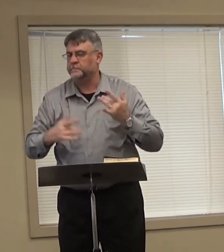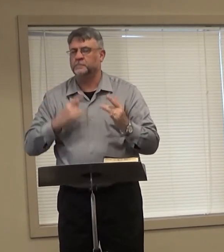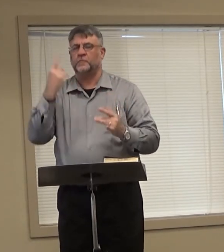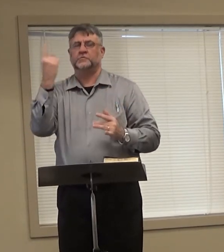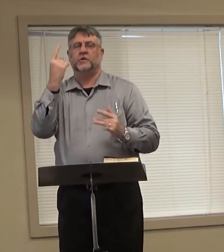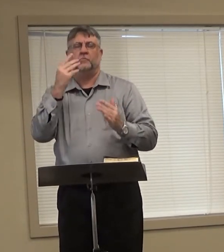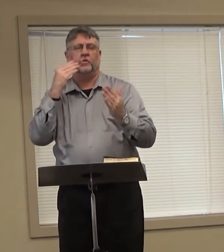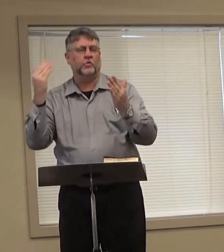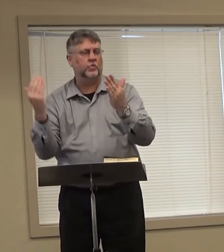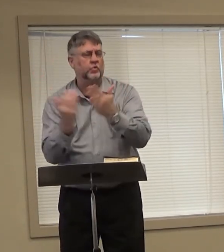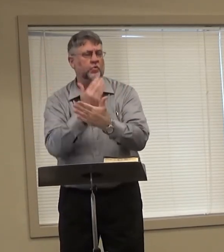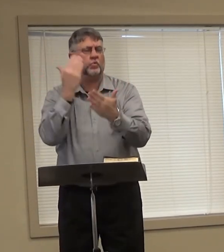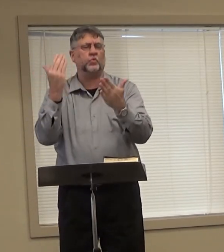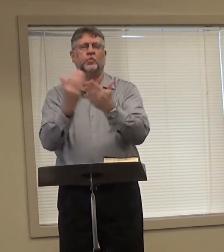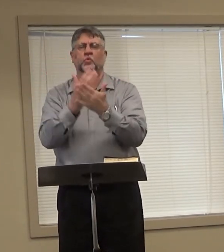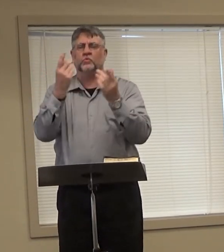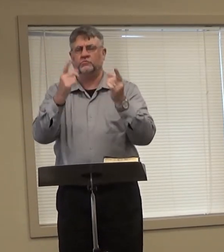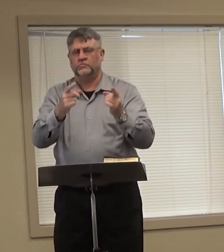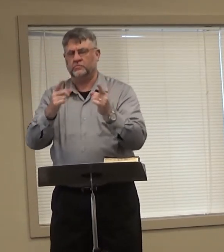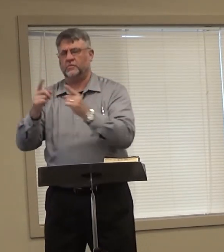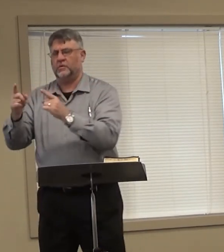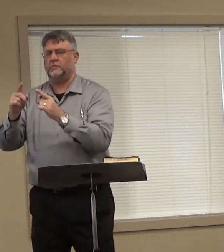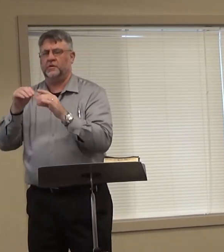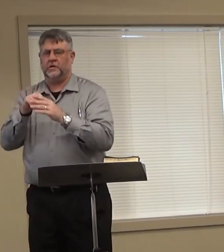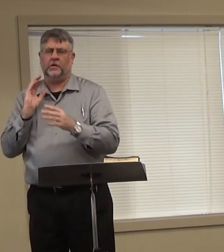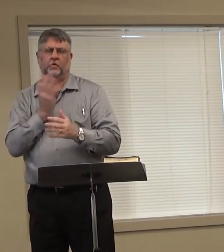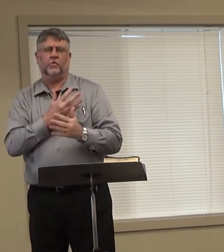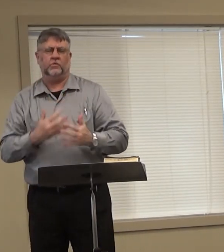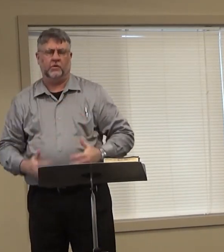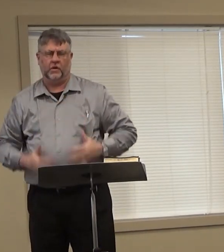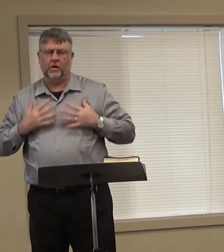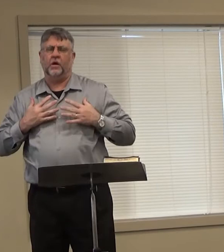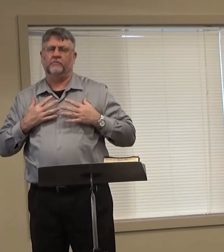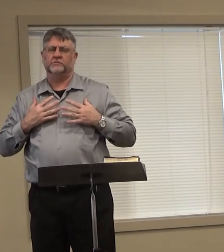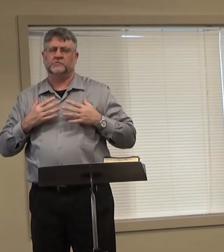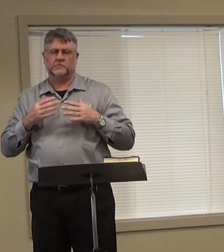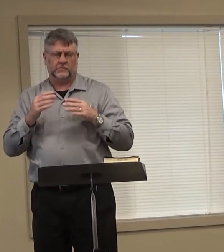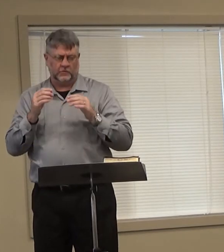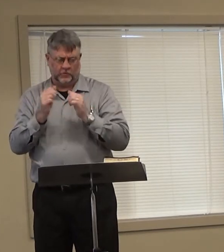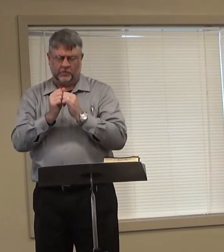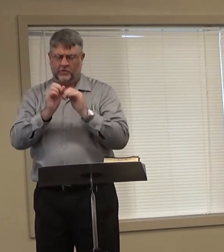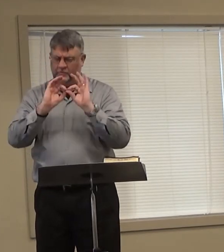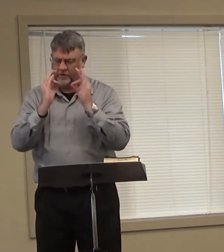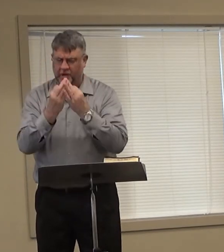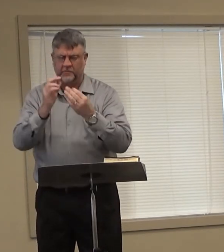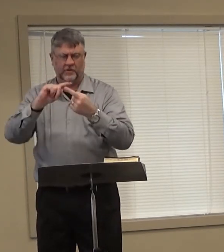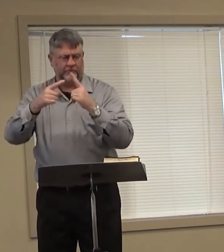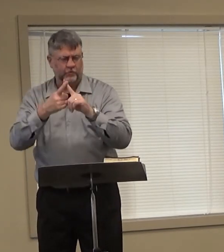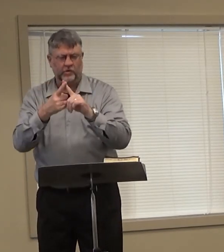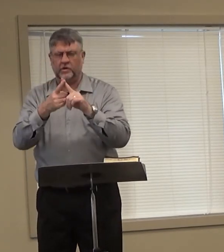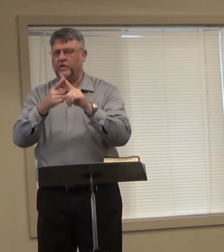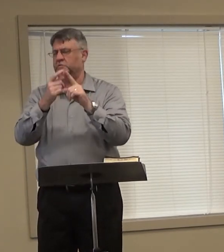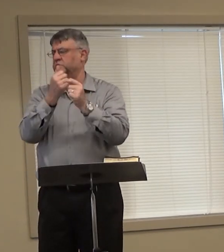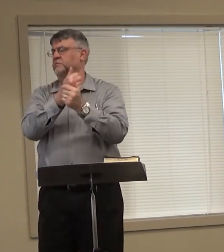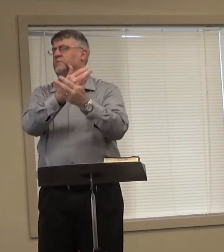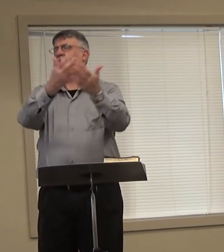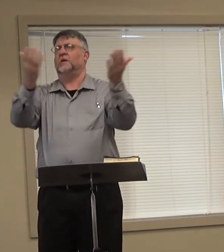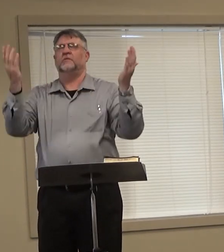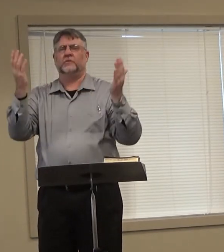excited about all the new things that you've planned for us in our lives, things for our family and our